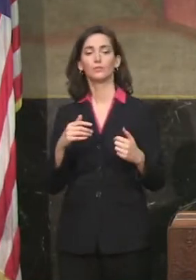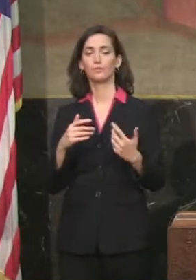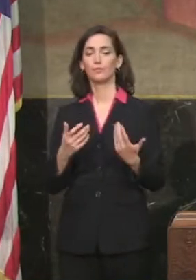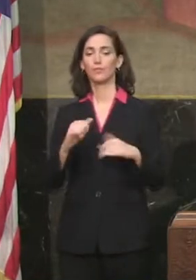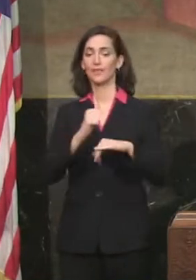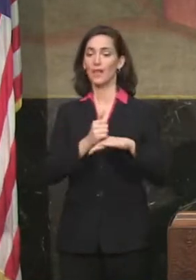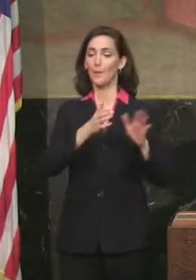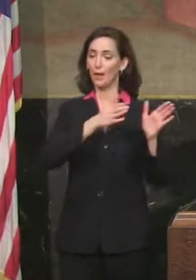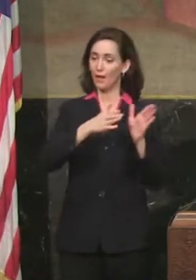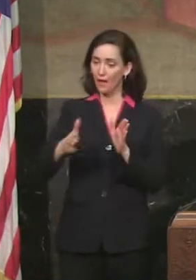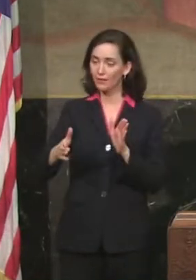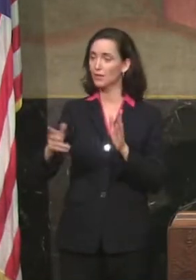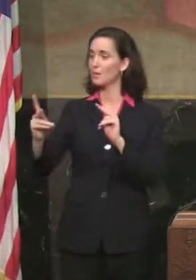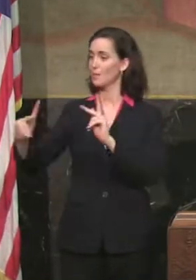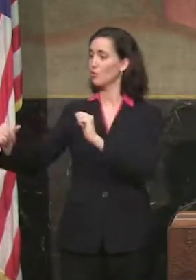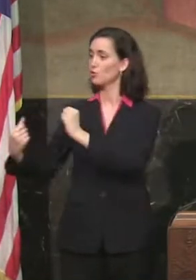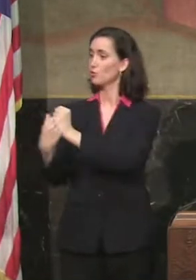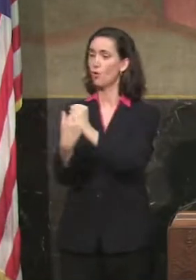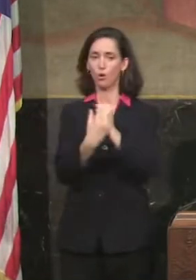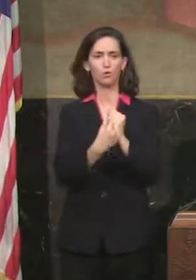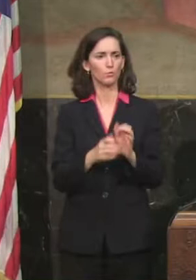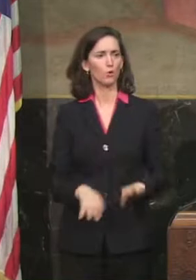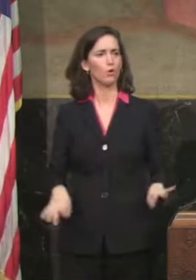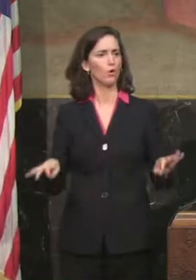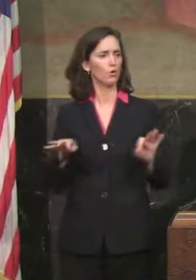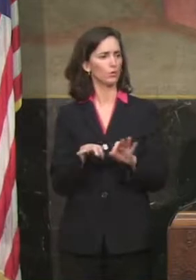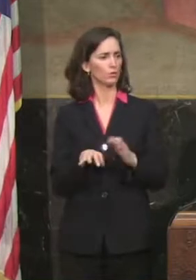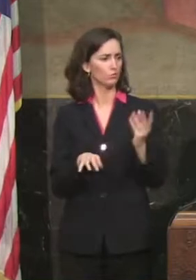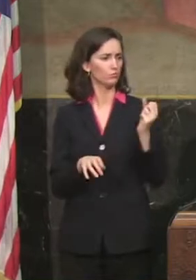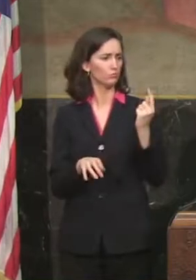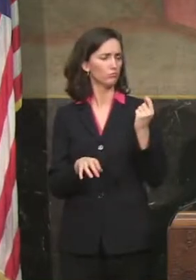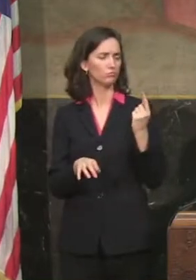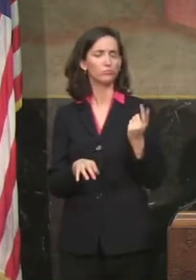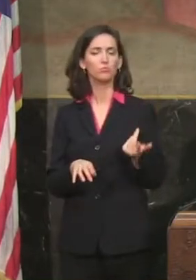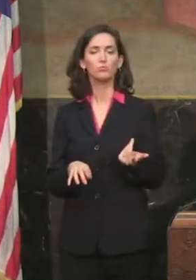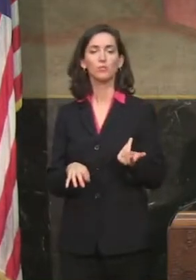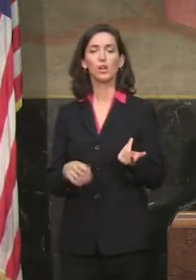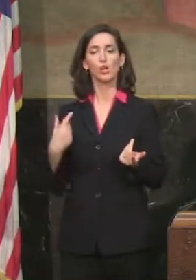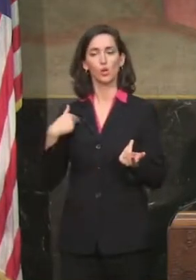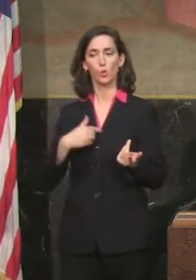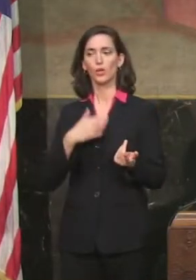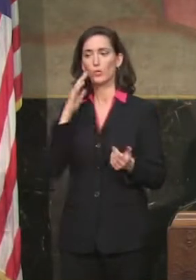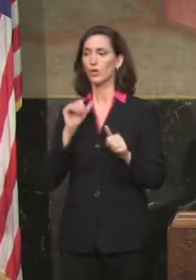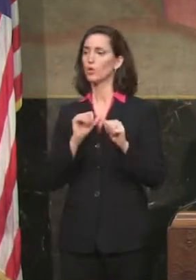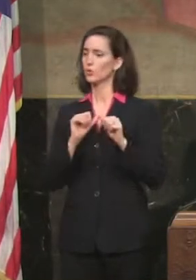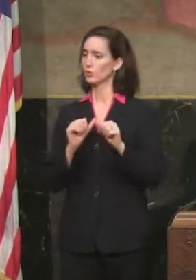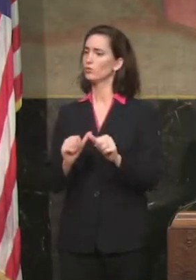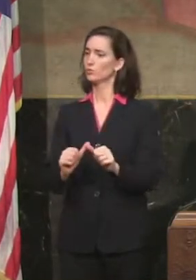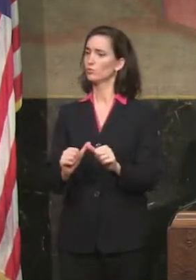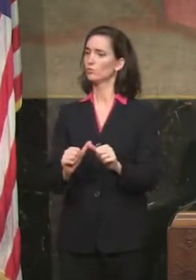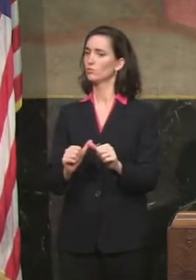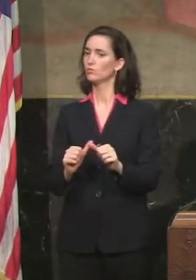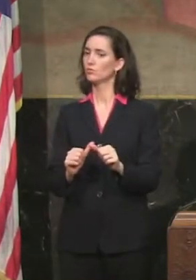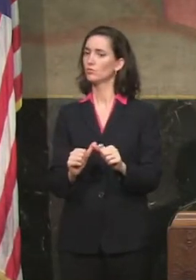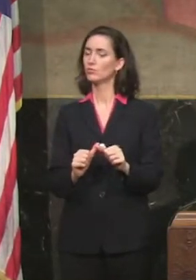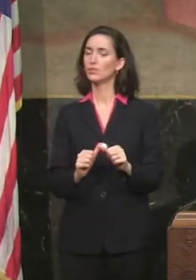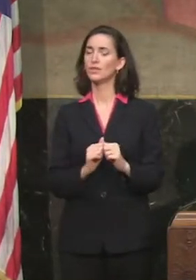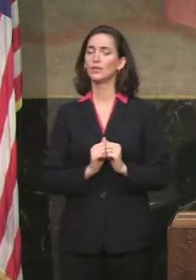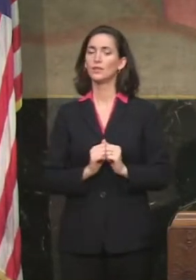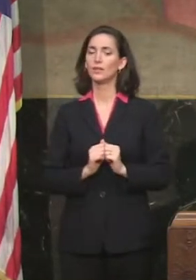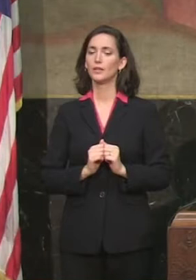enjoys support from the people of Louisiana. I understand that, and we will continue to do that.